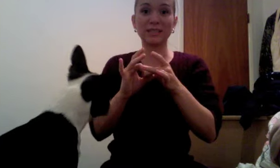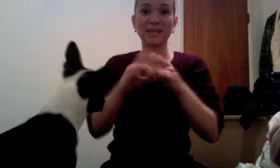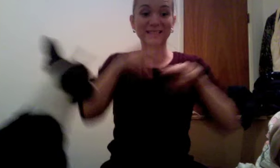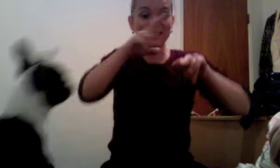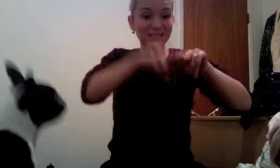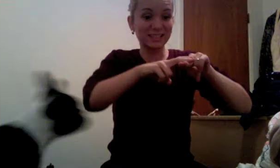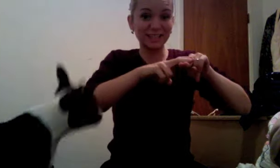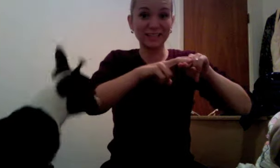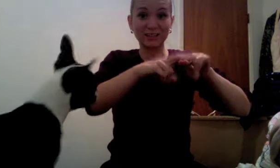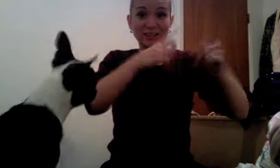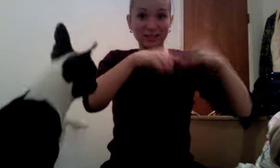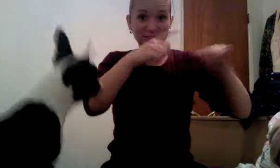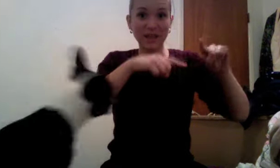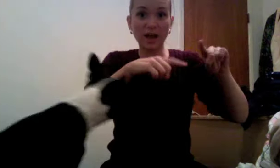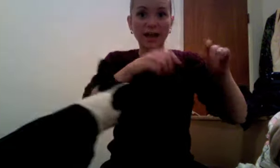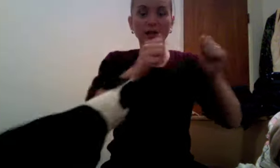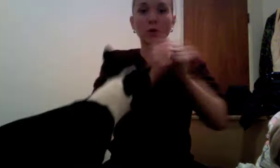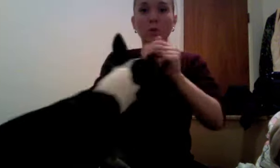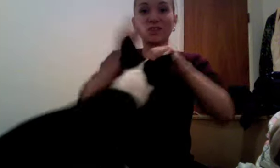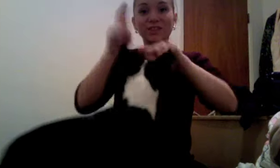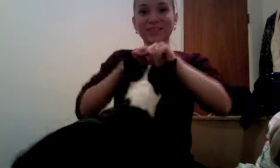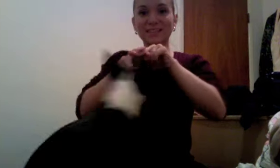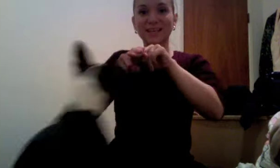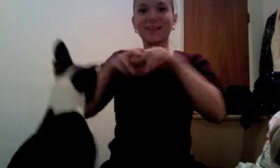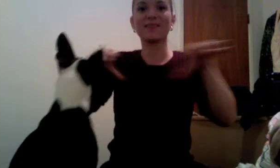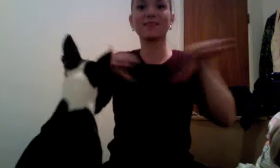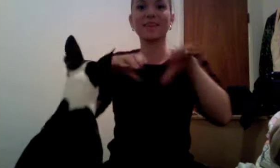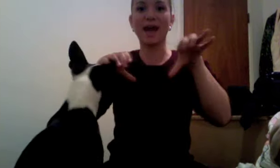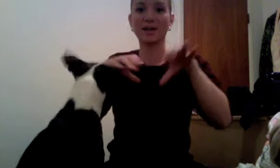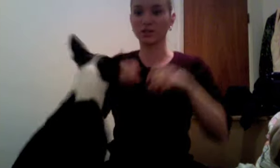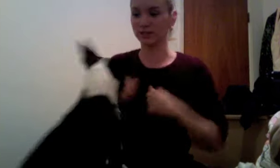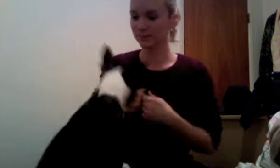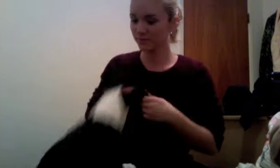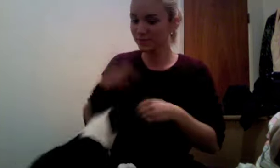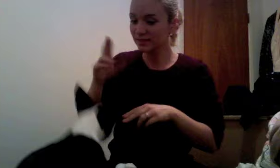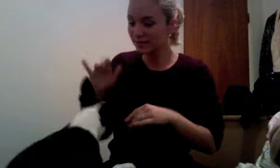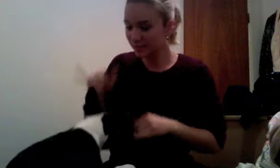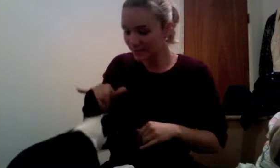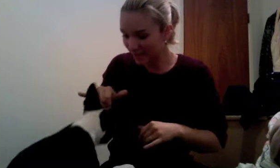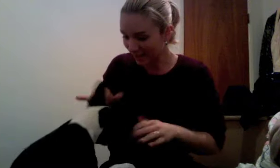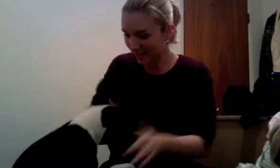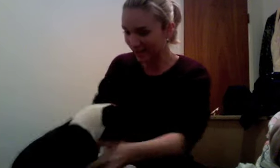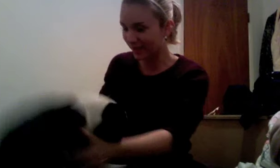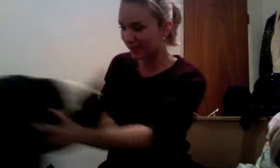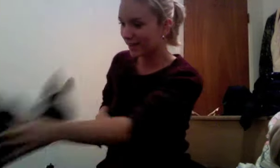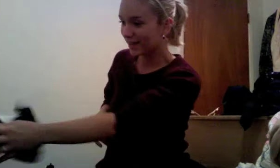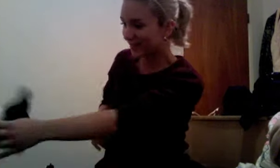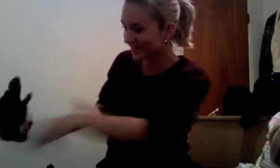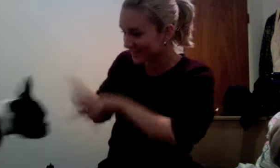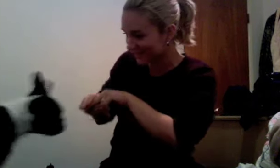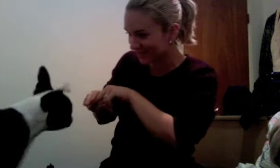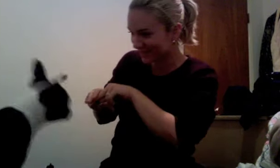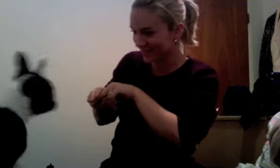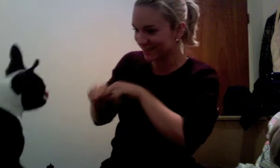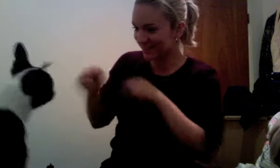associate sit, the sign, with sit, the action. Stay. Hey. Sit. Lay